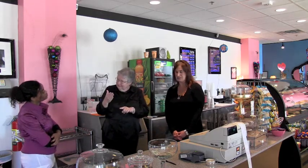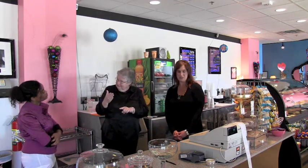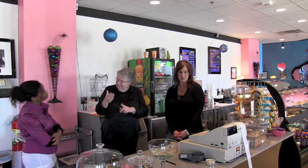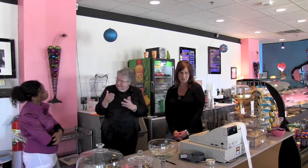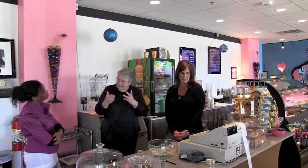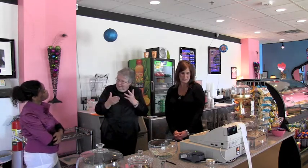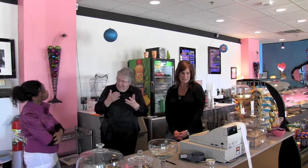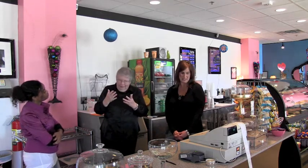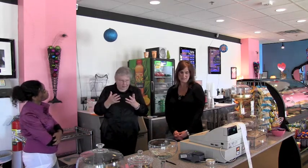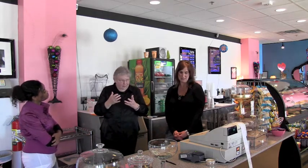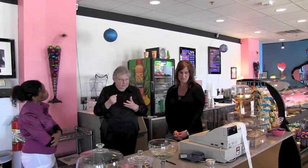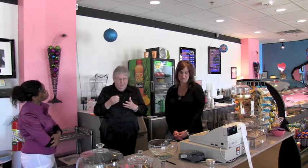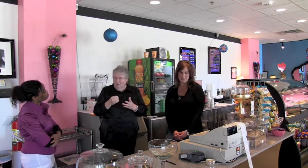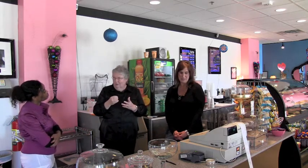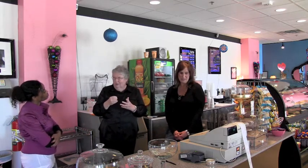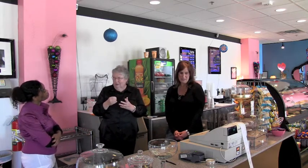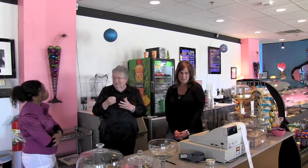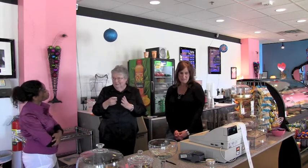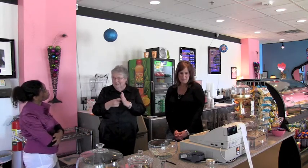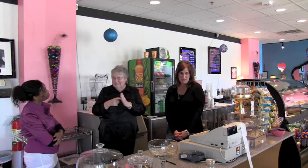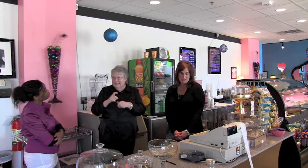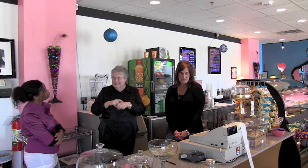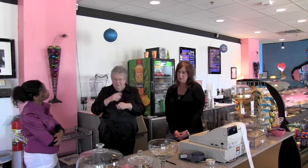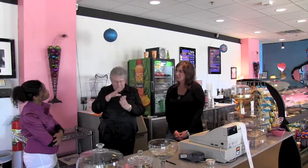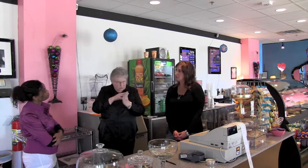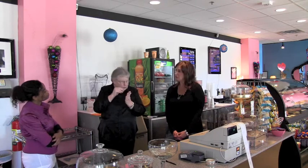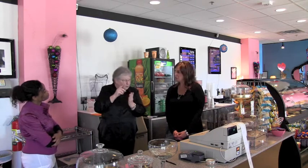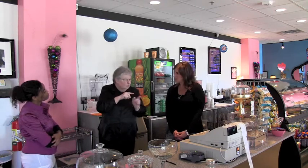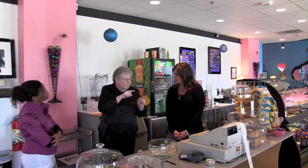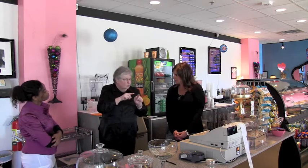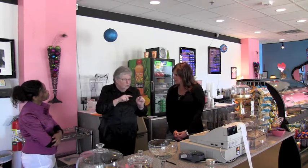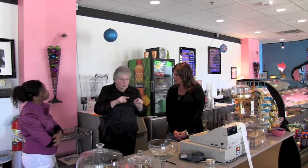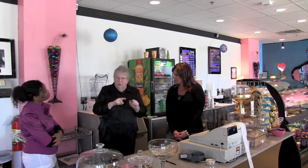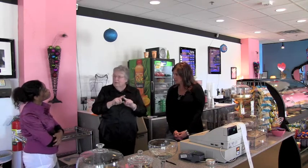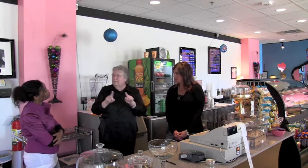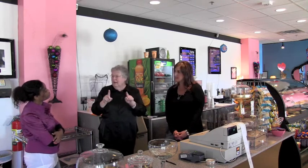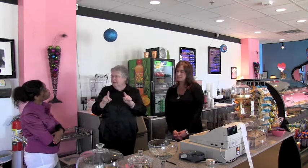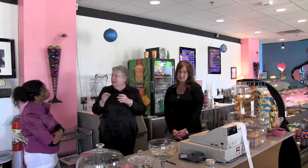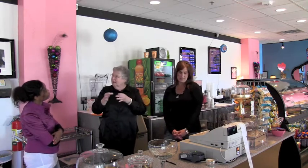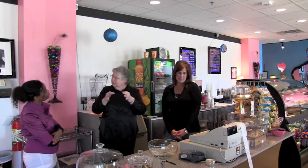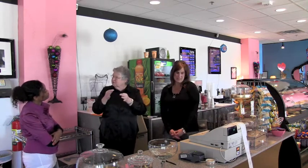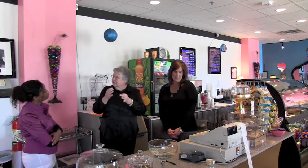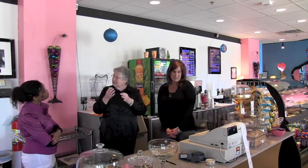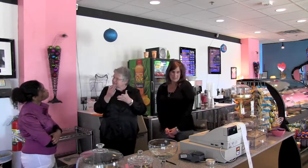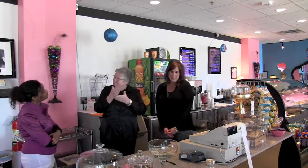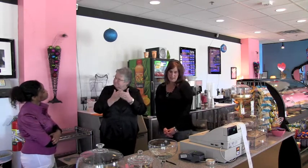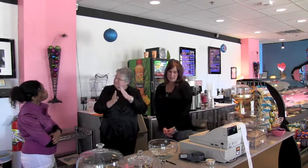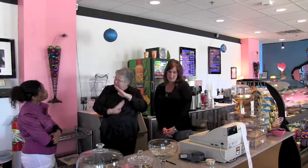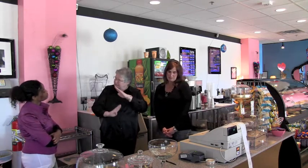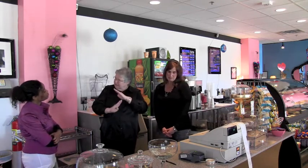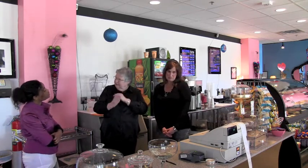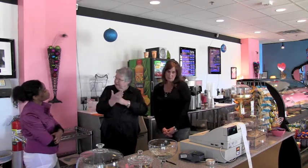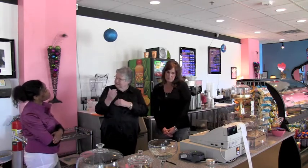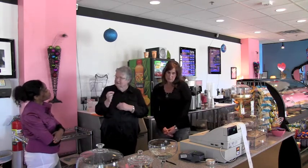on the register, so it does take some time. But I'll give you a few of the basics.